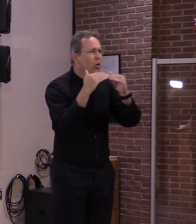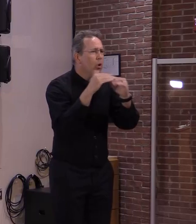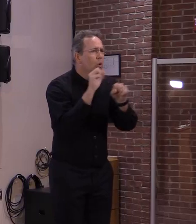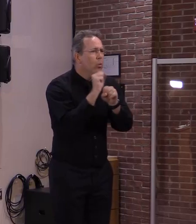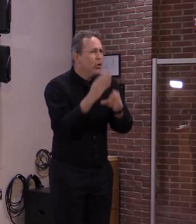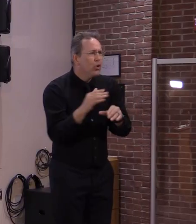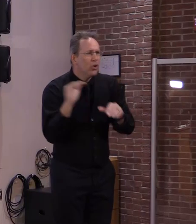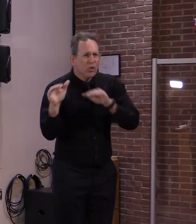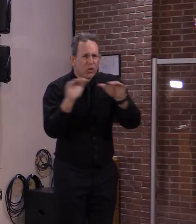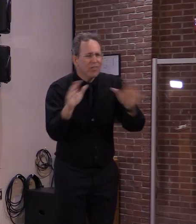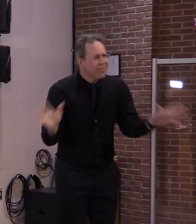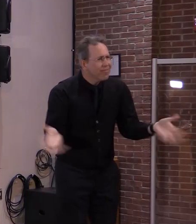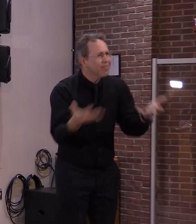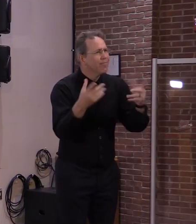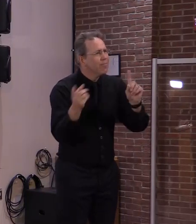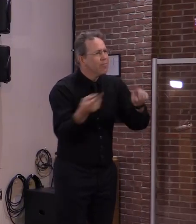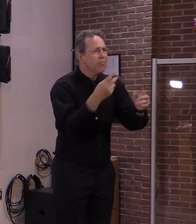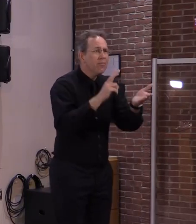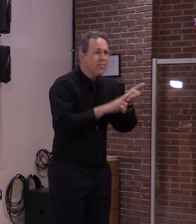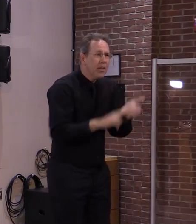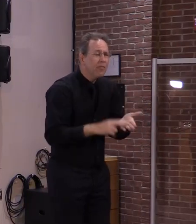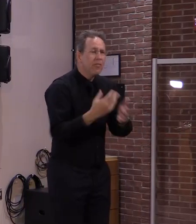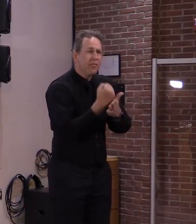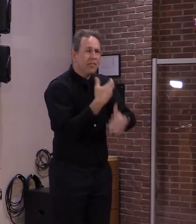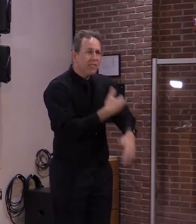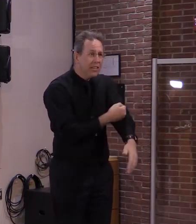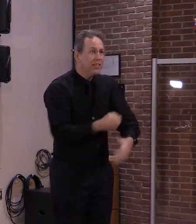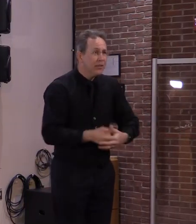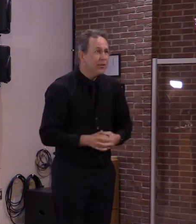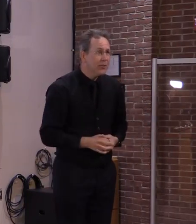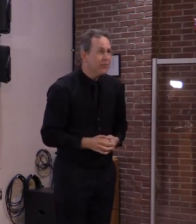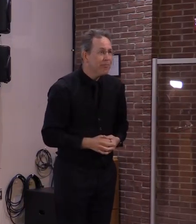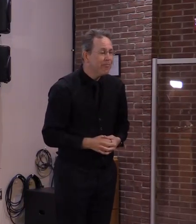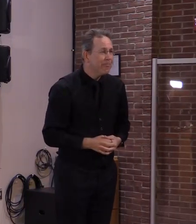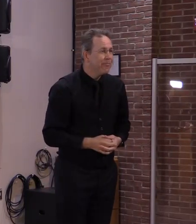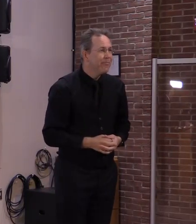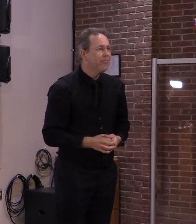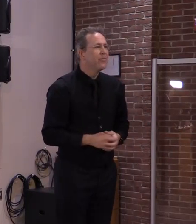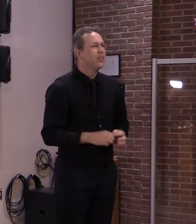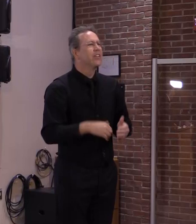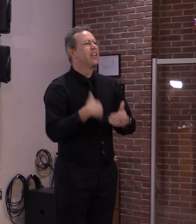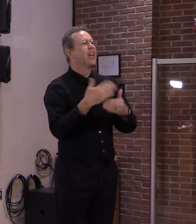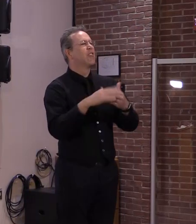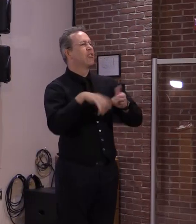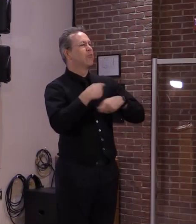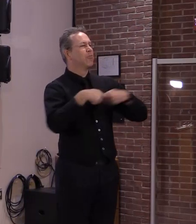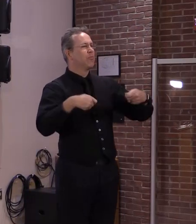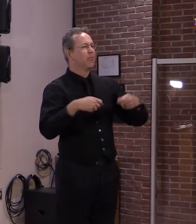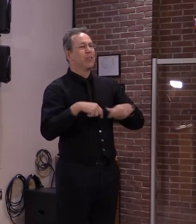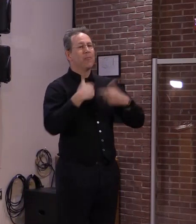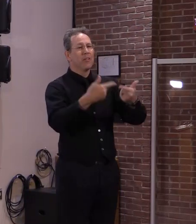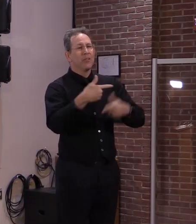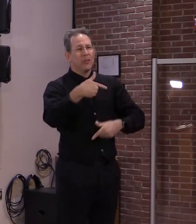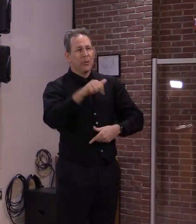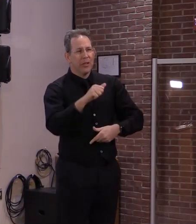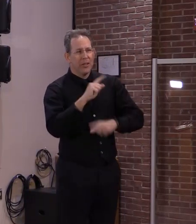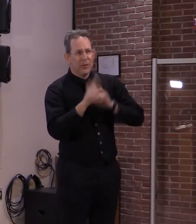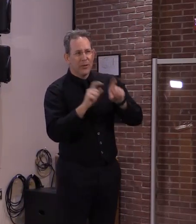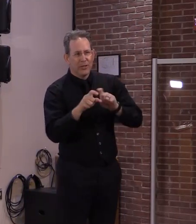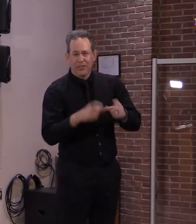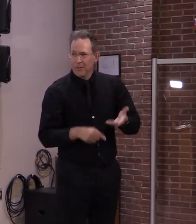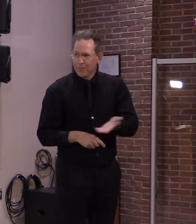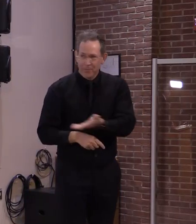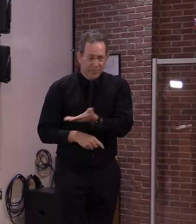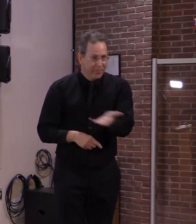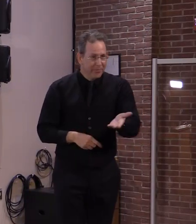to enjoy. With that, we'll move back to questions. I think we're still with Kat. Yep, Kat will go back to you, and